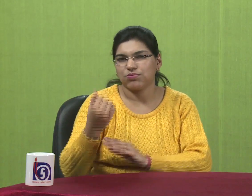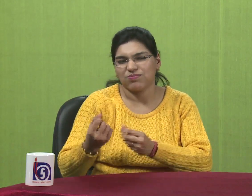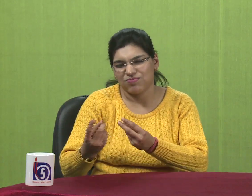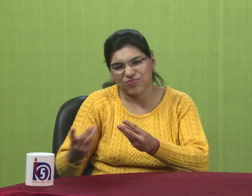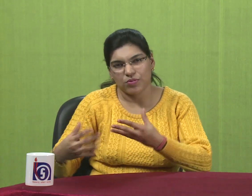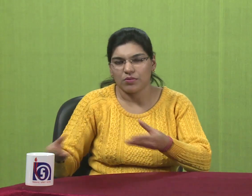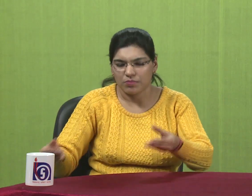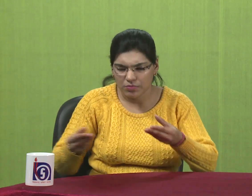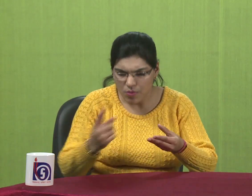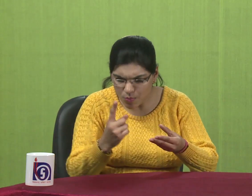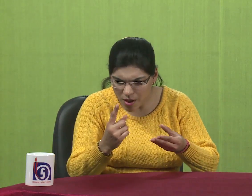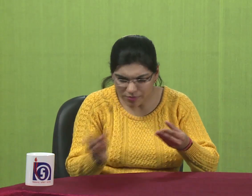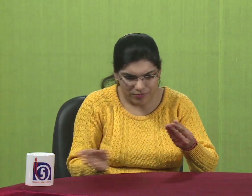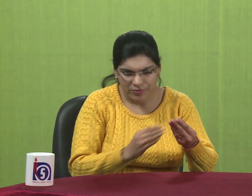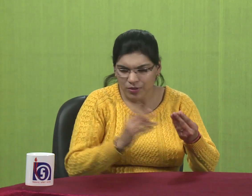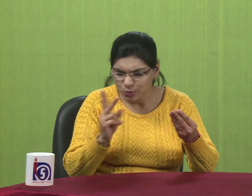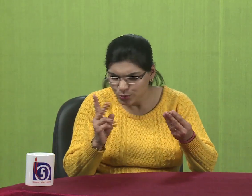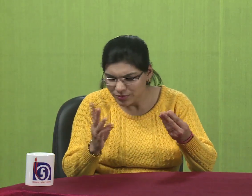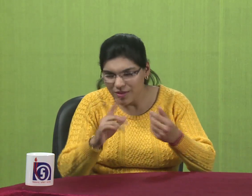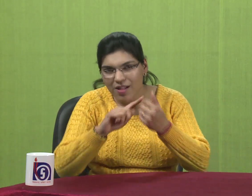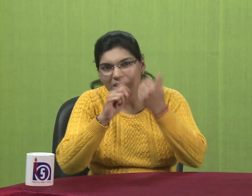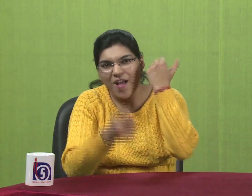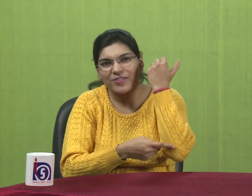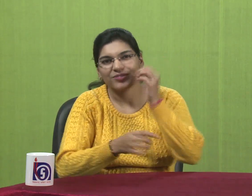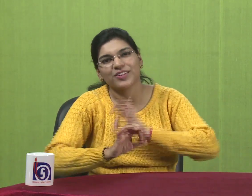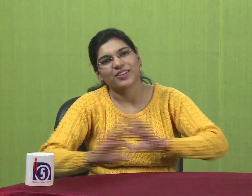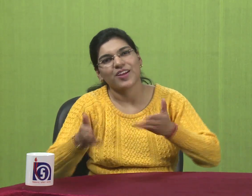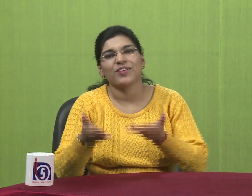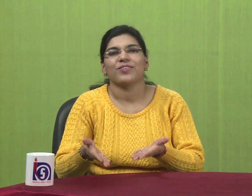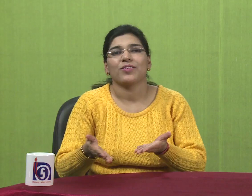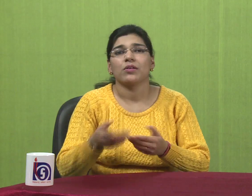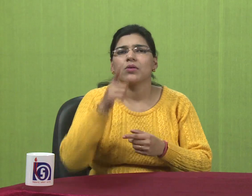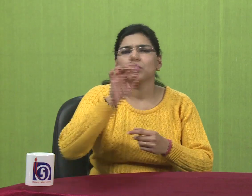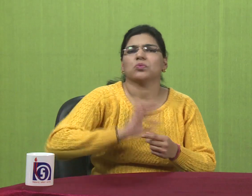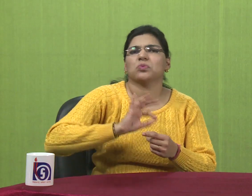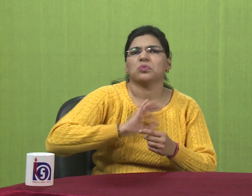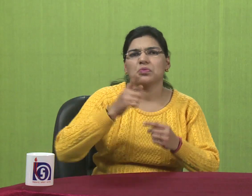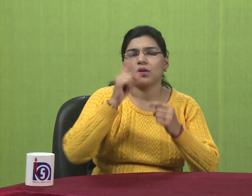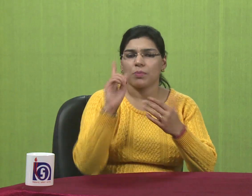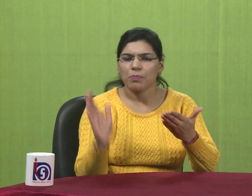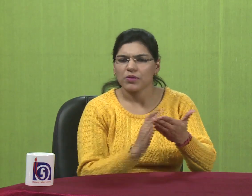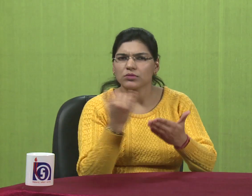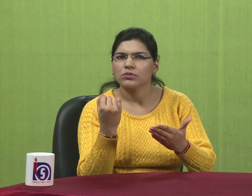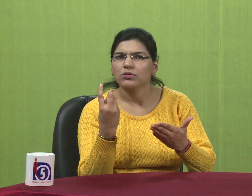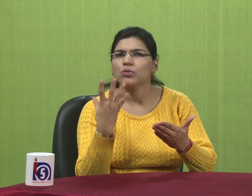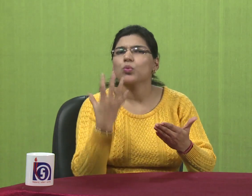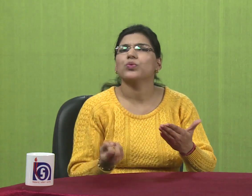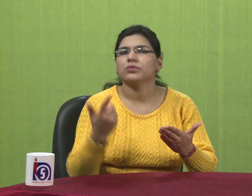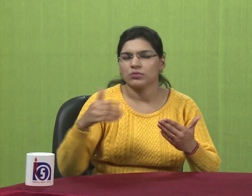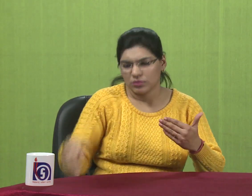First, select the page number option, select it and then further print. So all the prints that you take out will have the